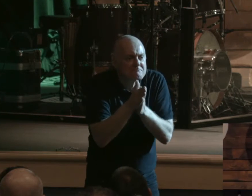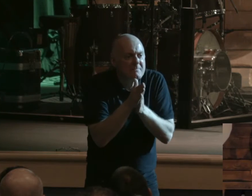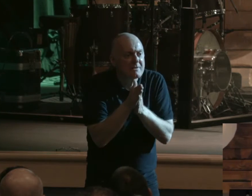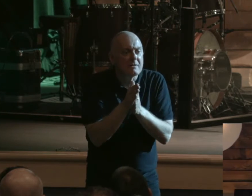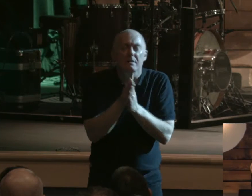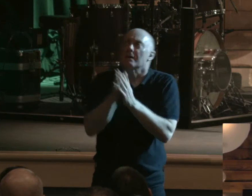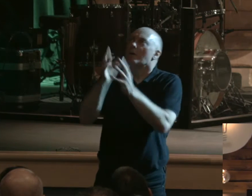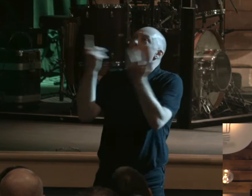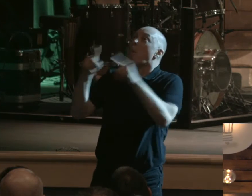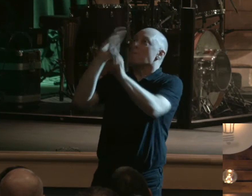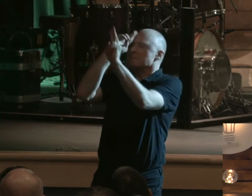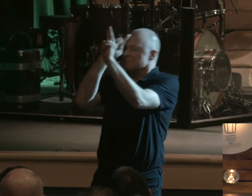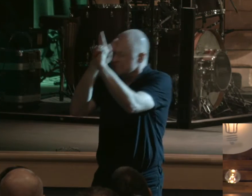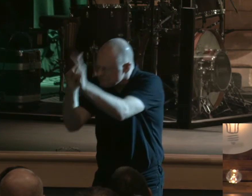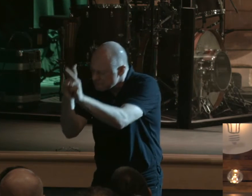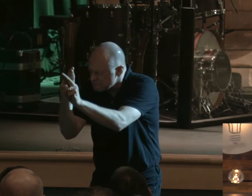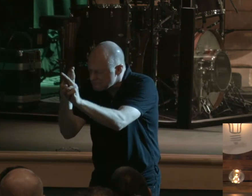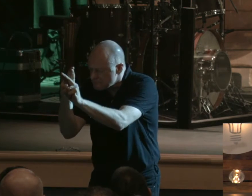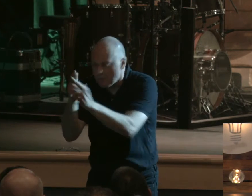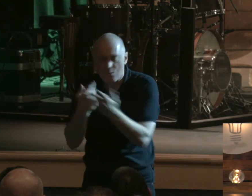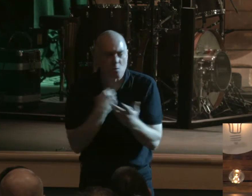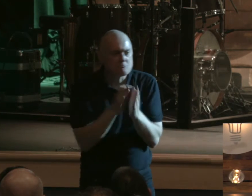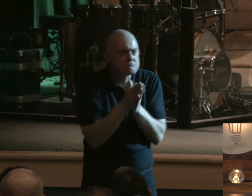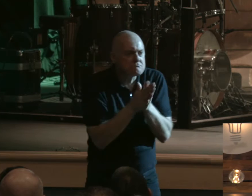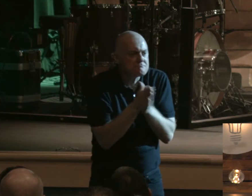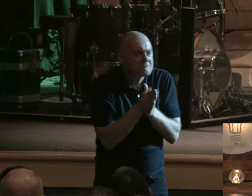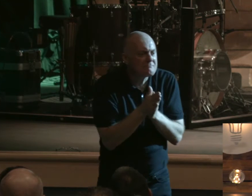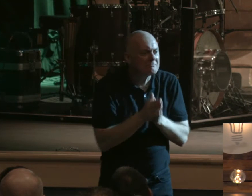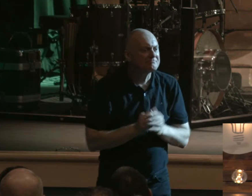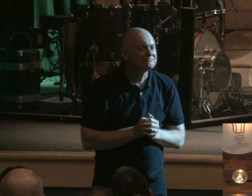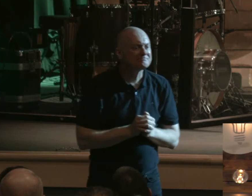the fear of the Lord actually is.